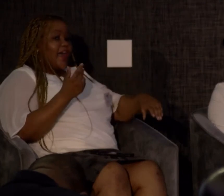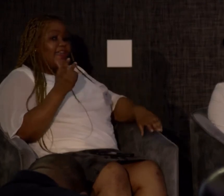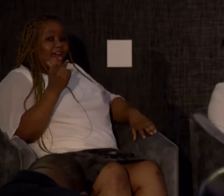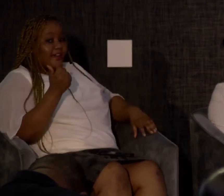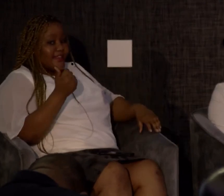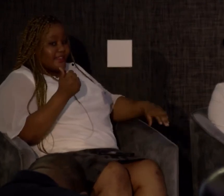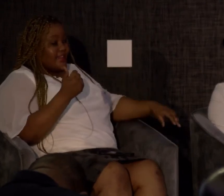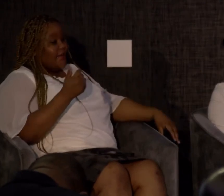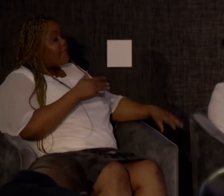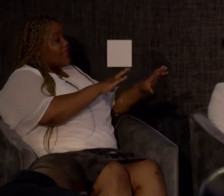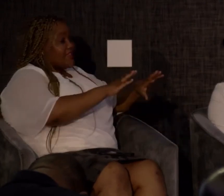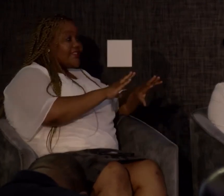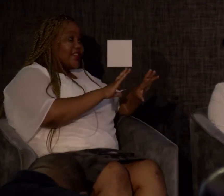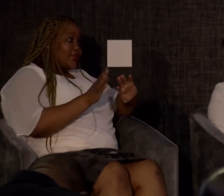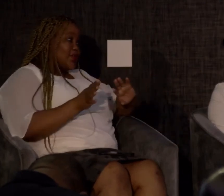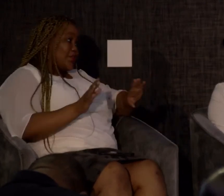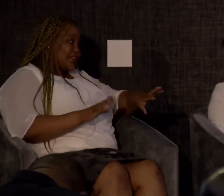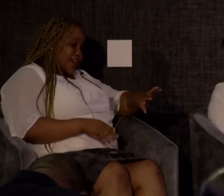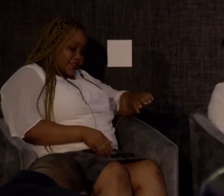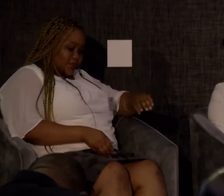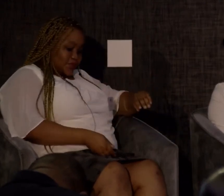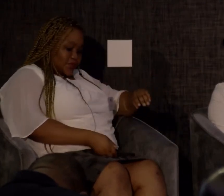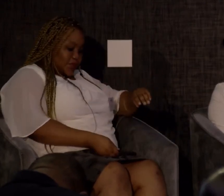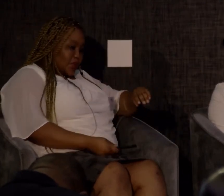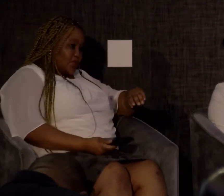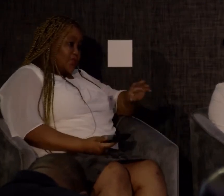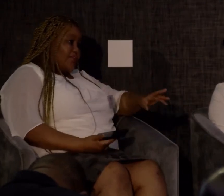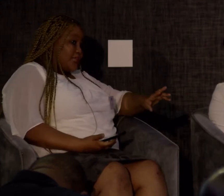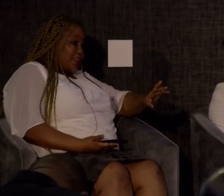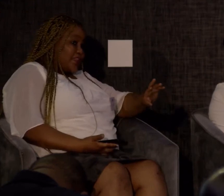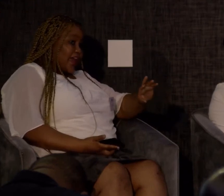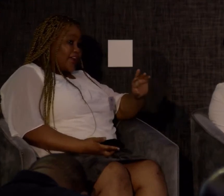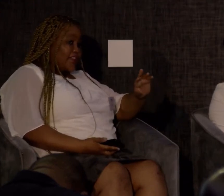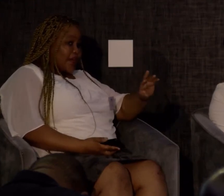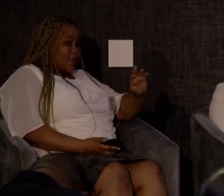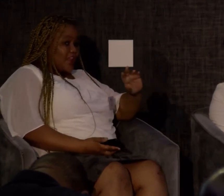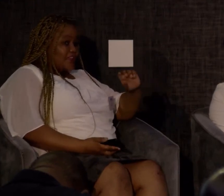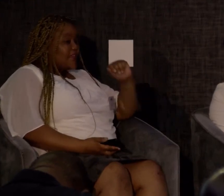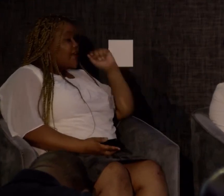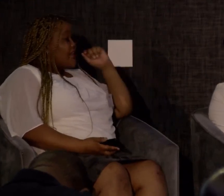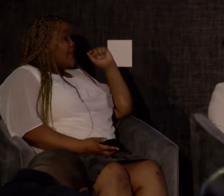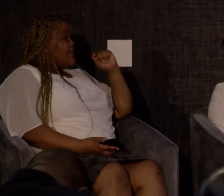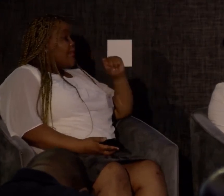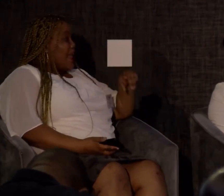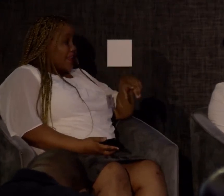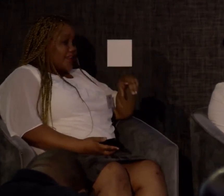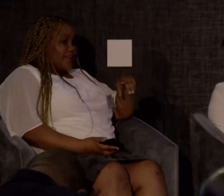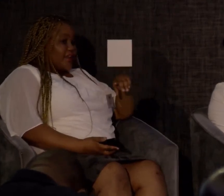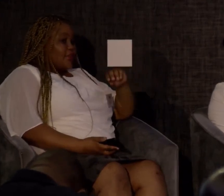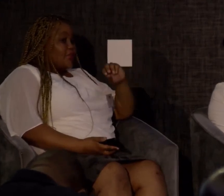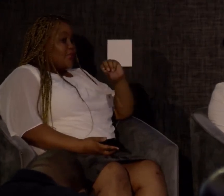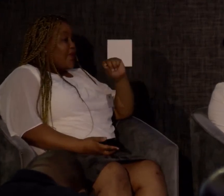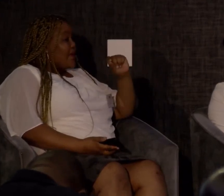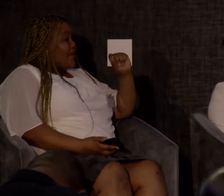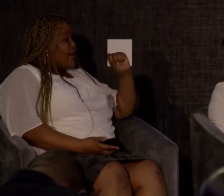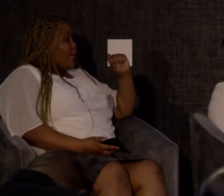I hear there is also a good side to every bad thing. I read somewhere that there is a plan